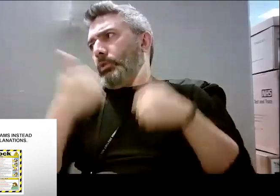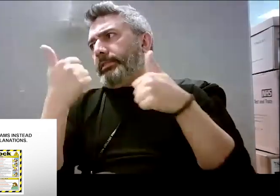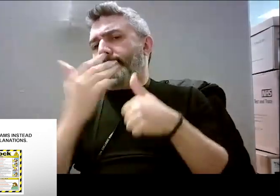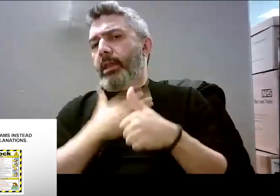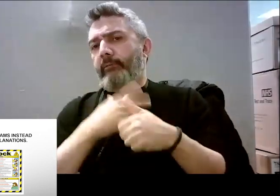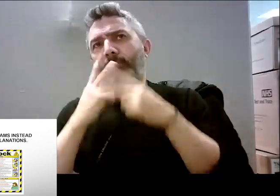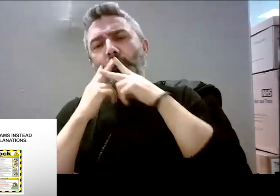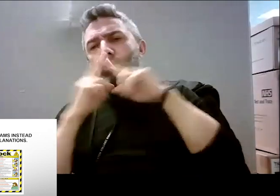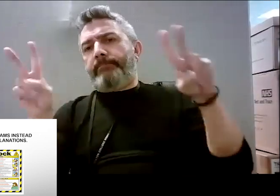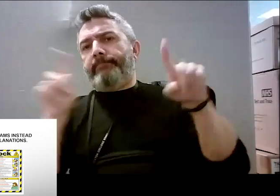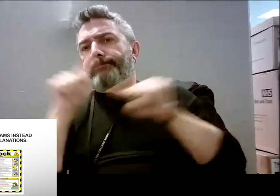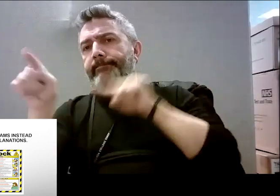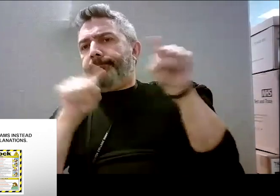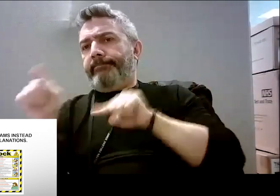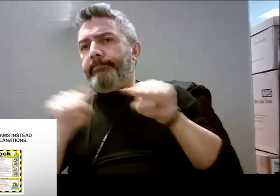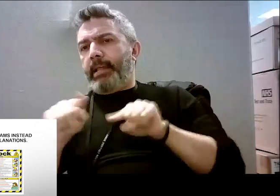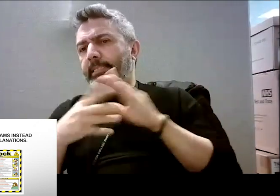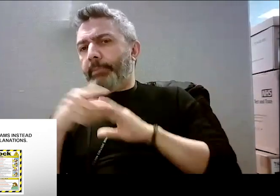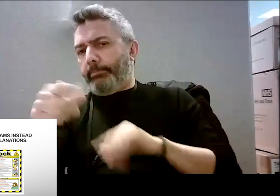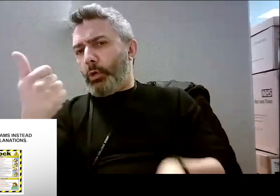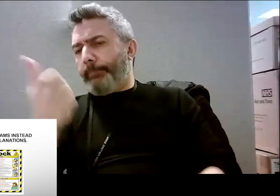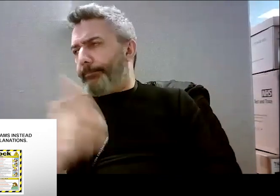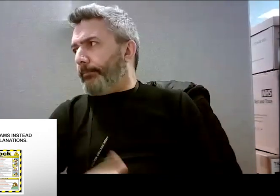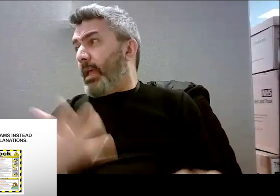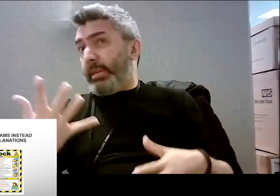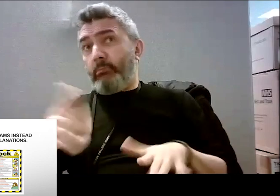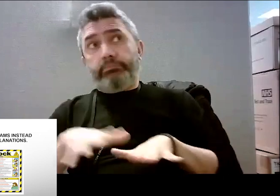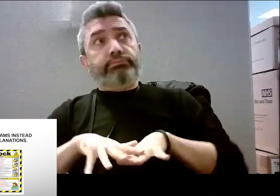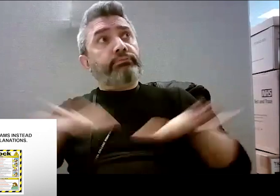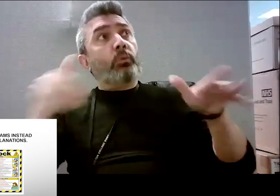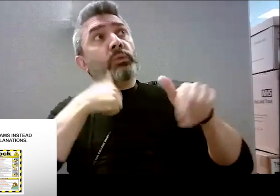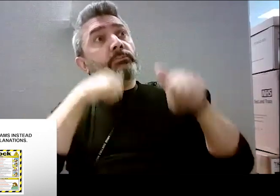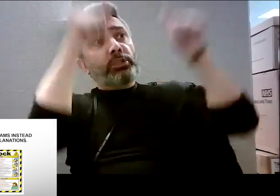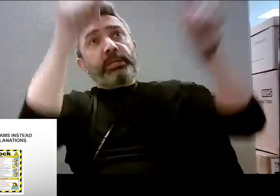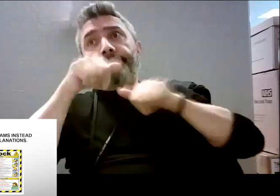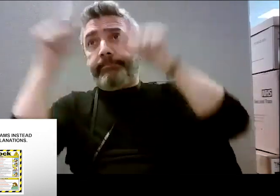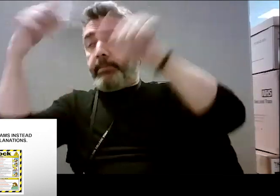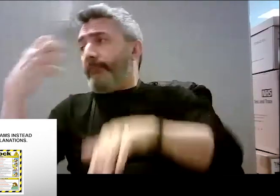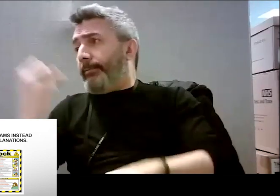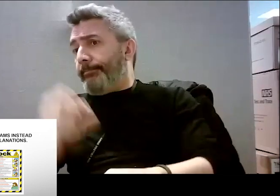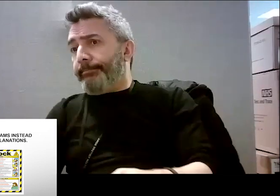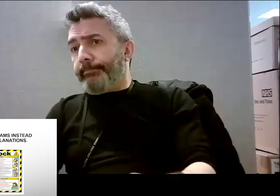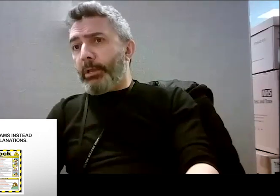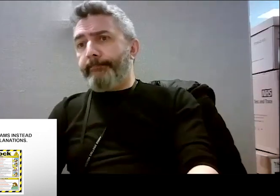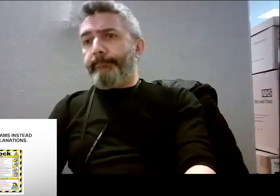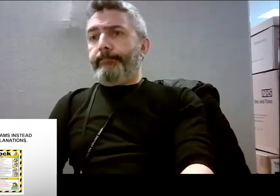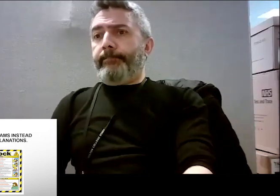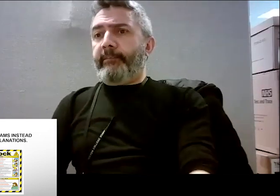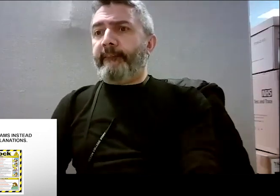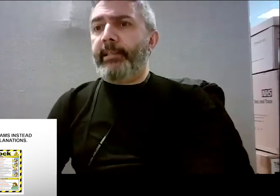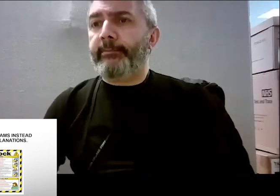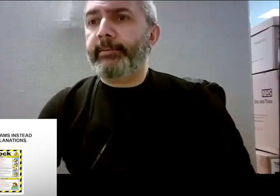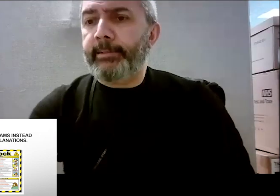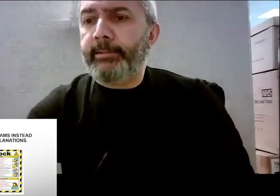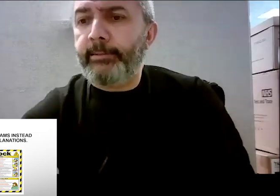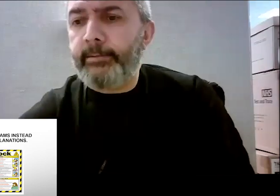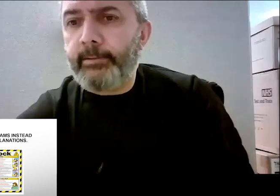We prefer diagrams, so we prefer things a lot more visual, and now I think a lot more